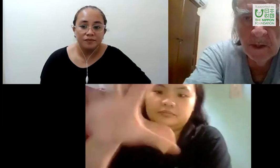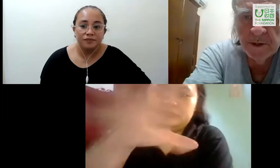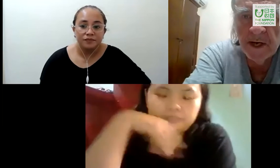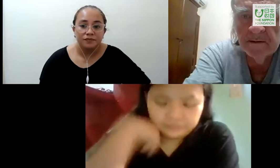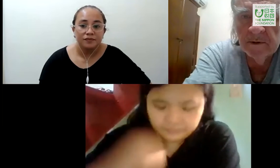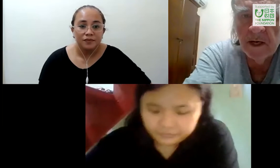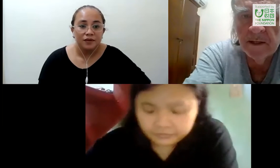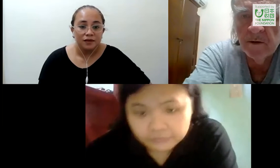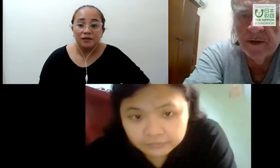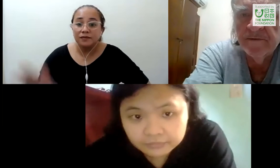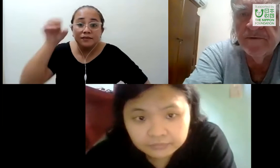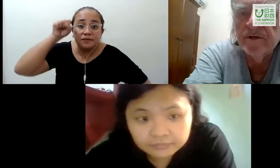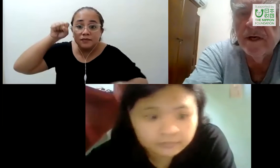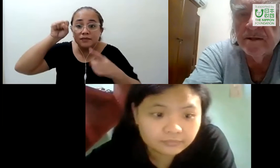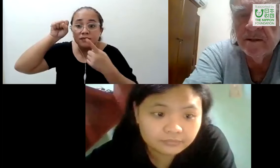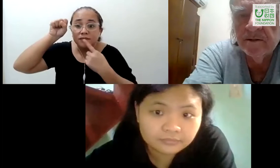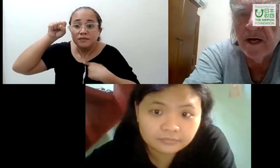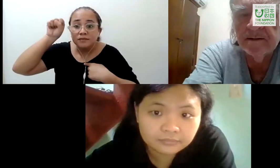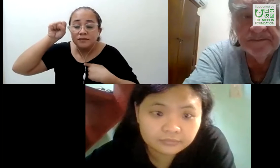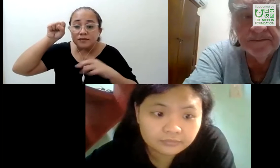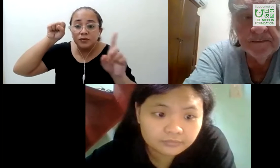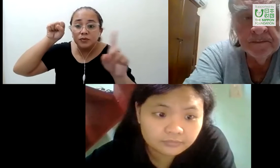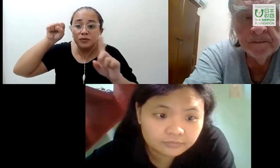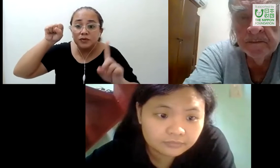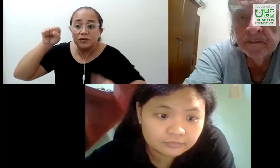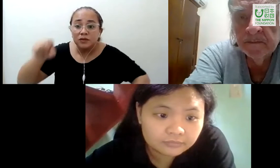Shaq is Yes, raising his hand. Shaq has a question first. Yes, Shaq.